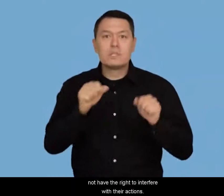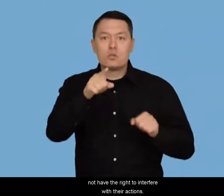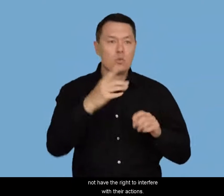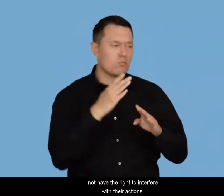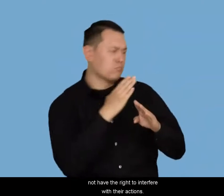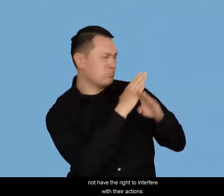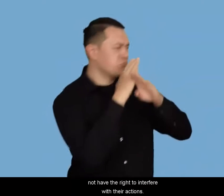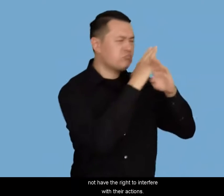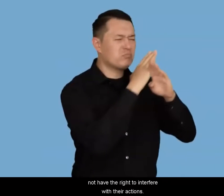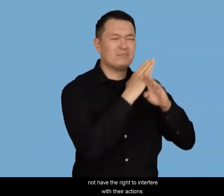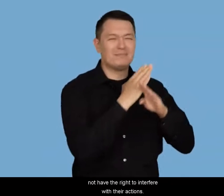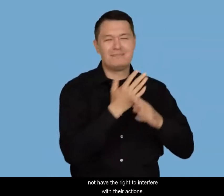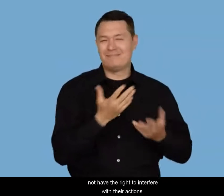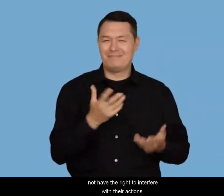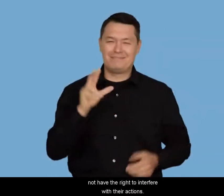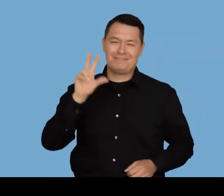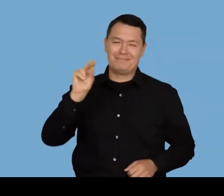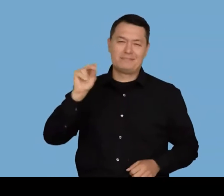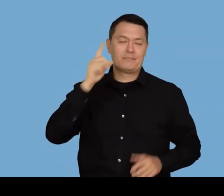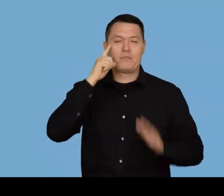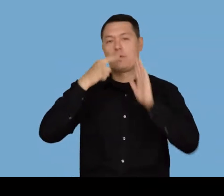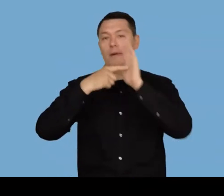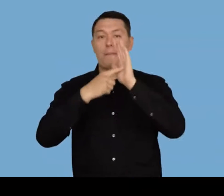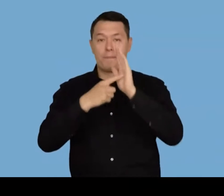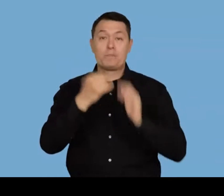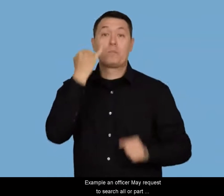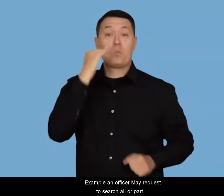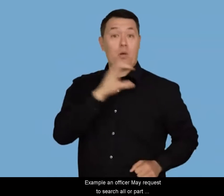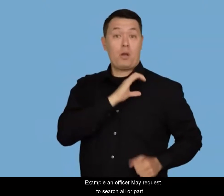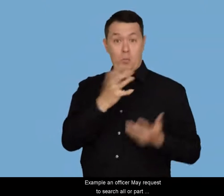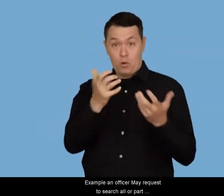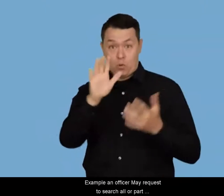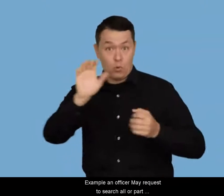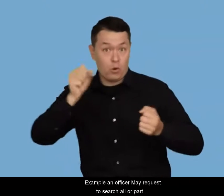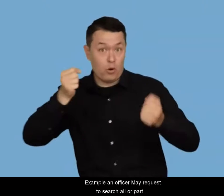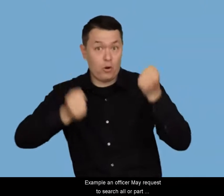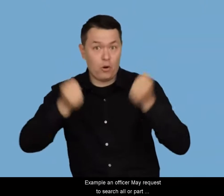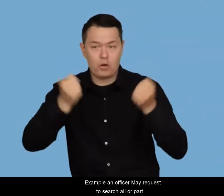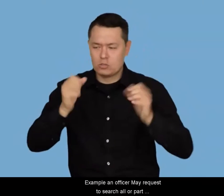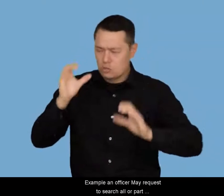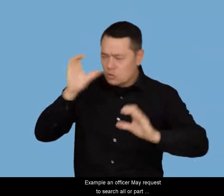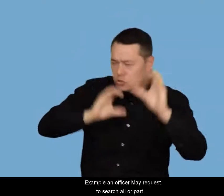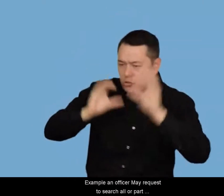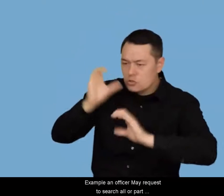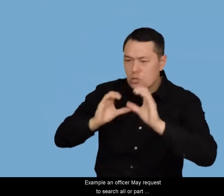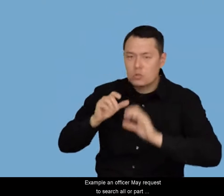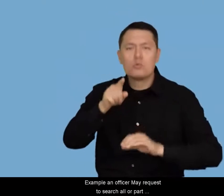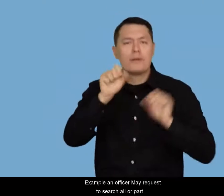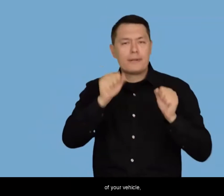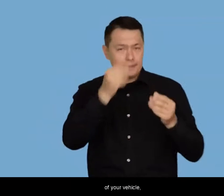to interfere with their actions. For example, an officer may request to search all or part